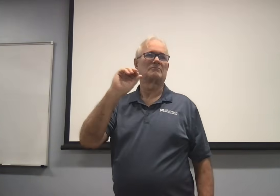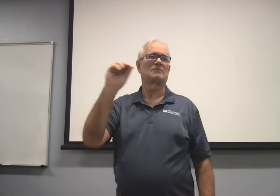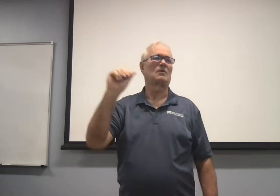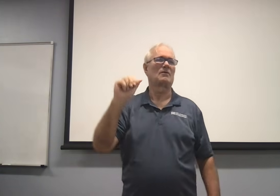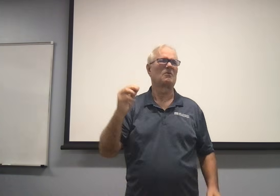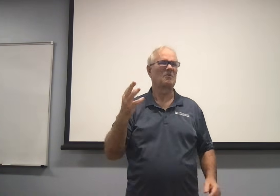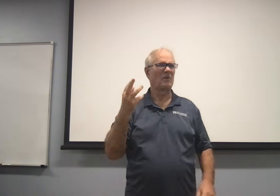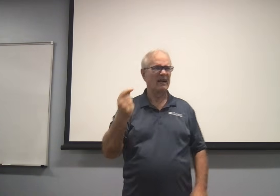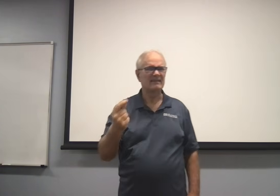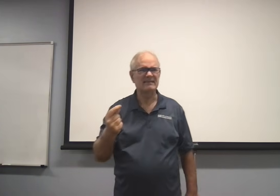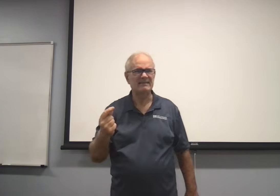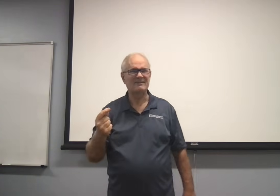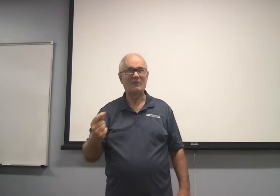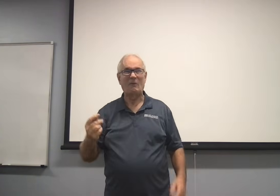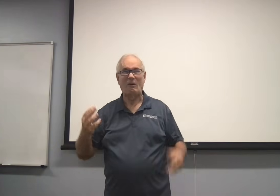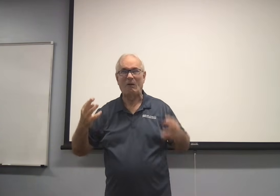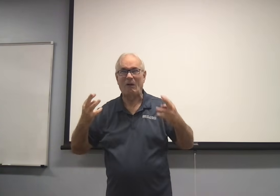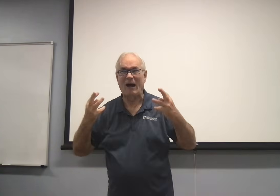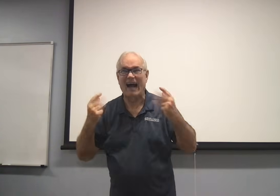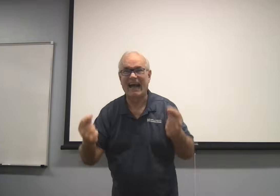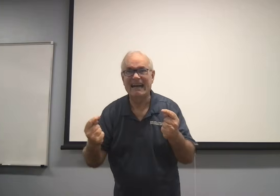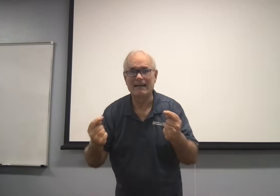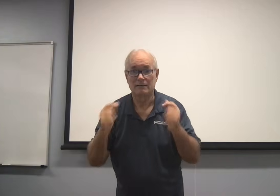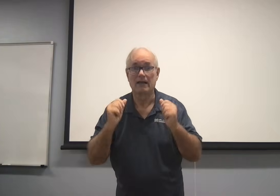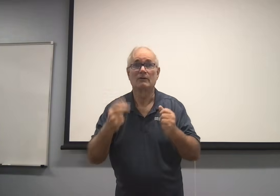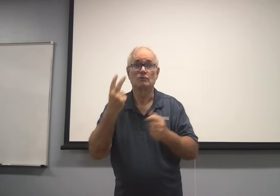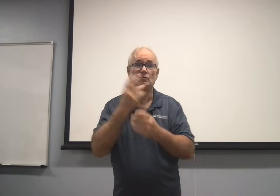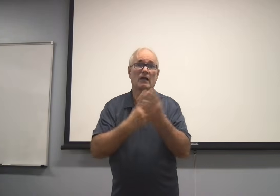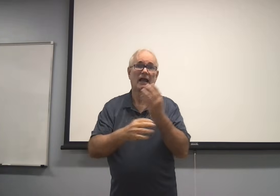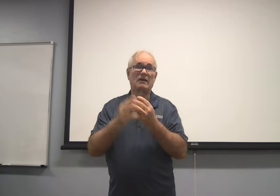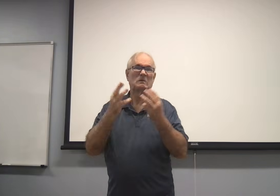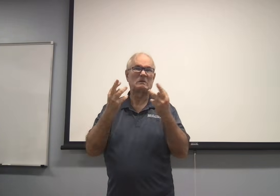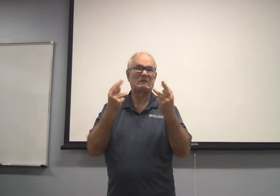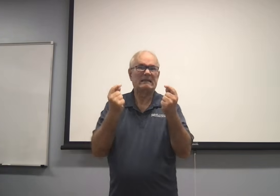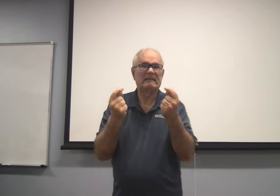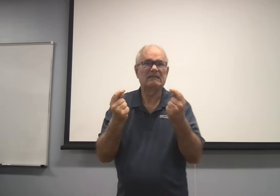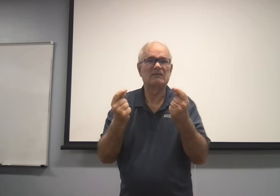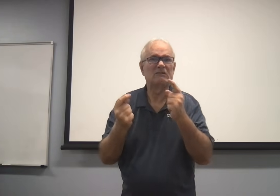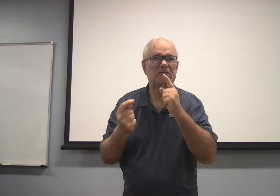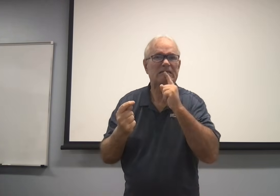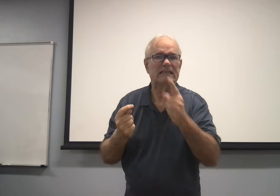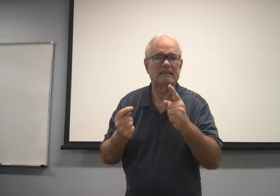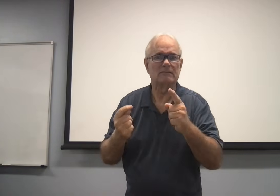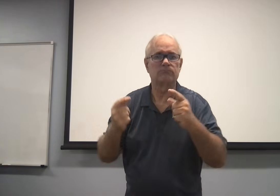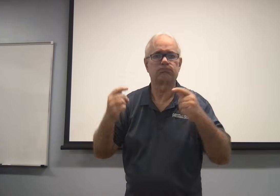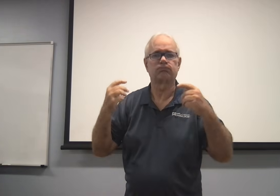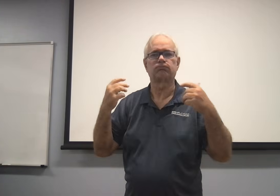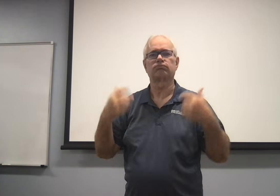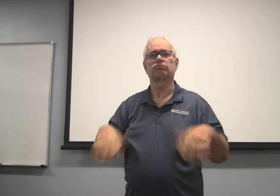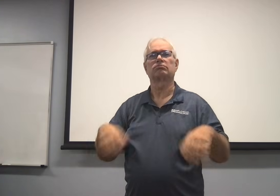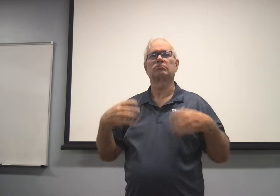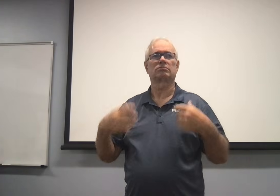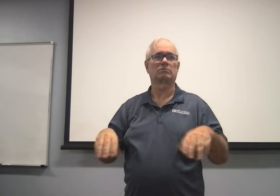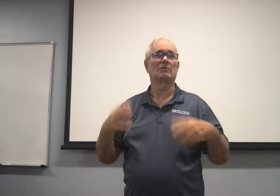There's no A. It's W-H-T. You could use both hands and, what? Really?